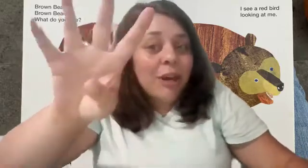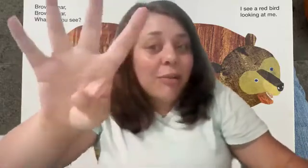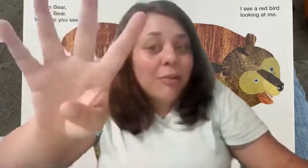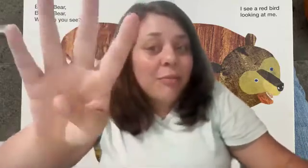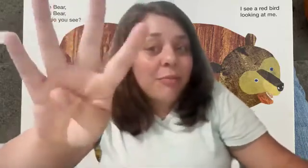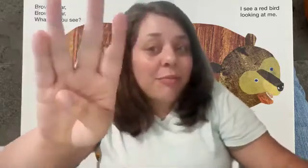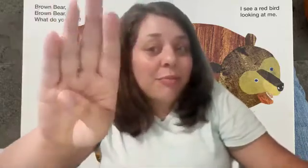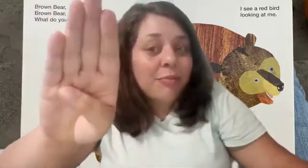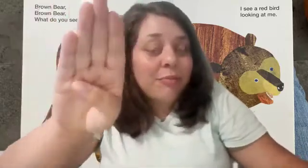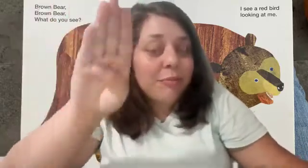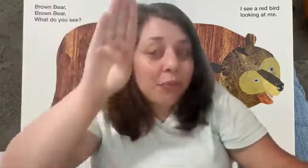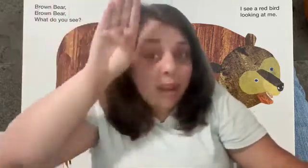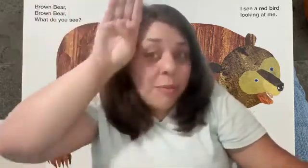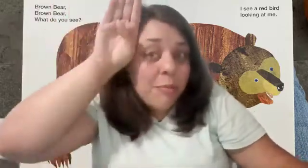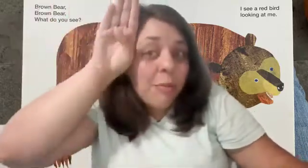Here we go.